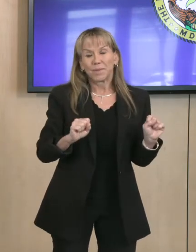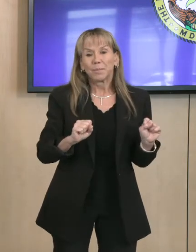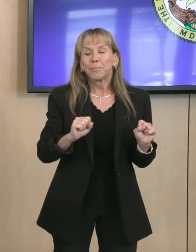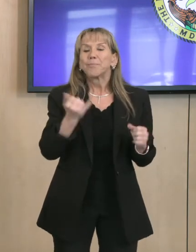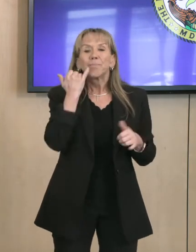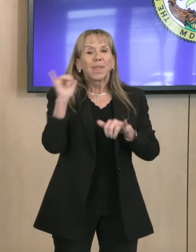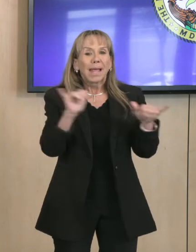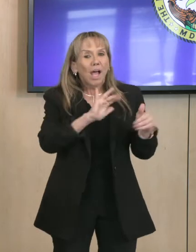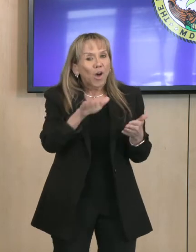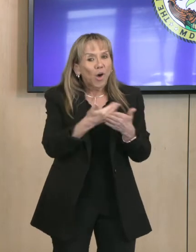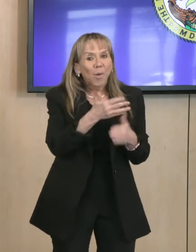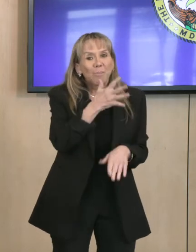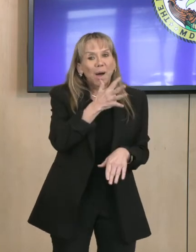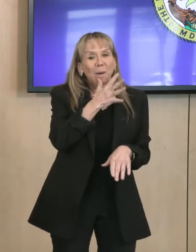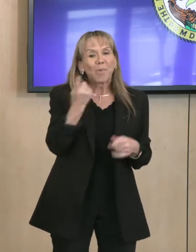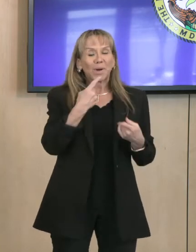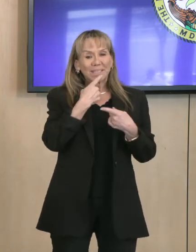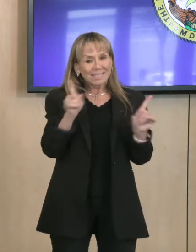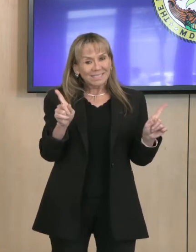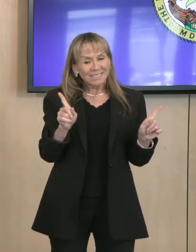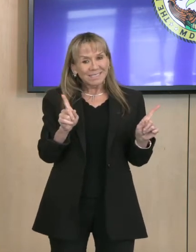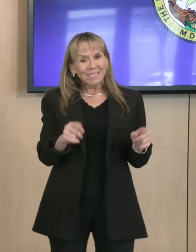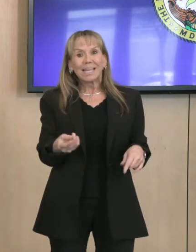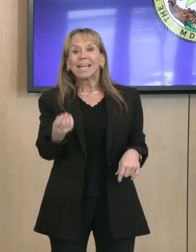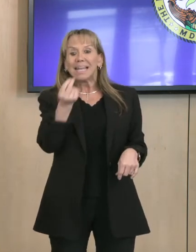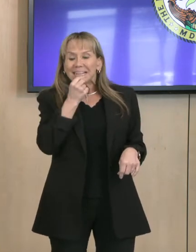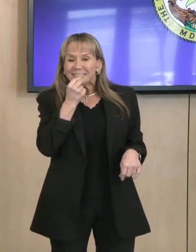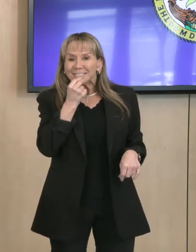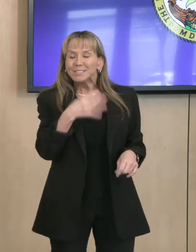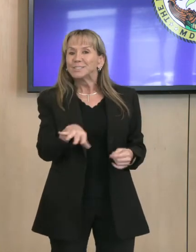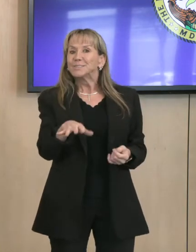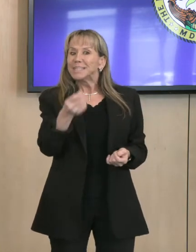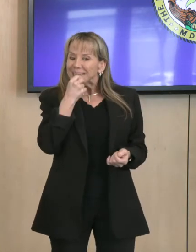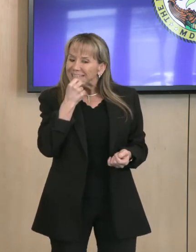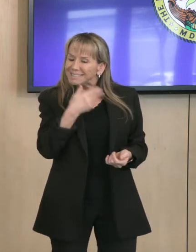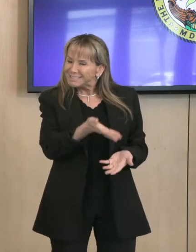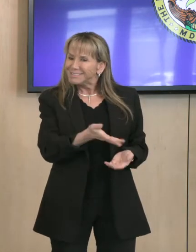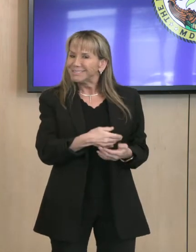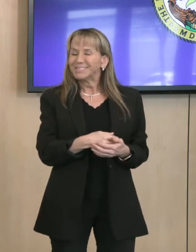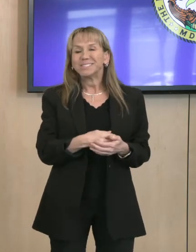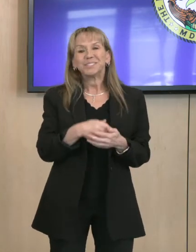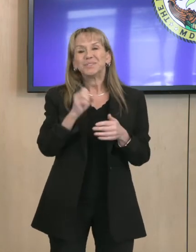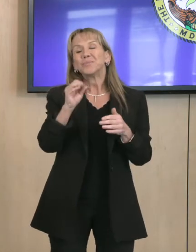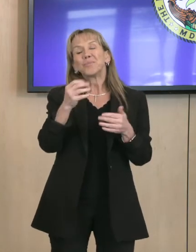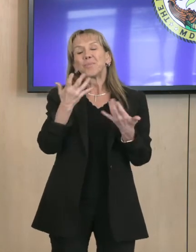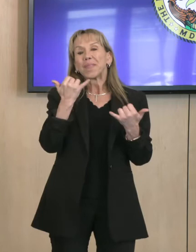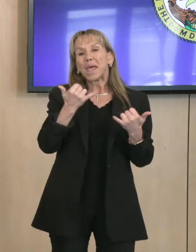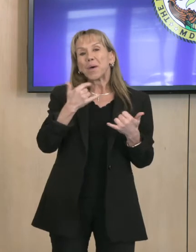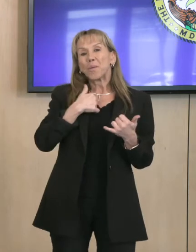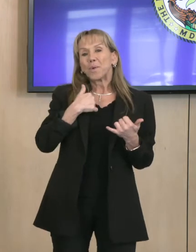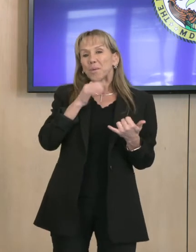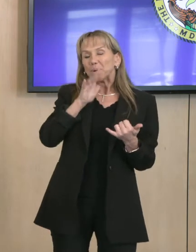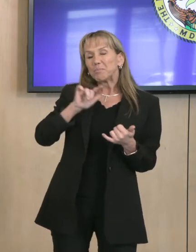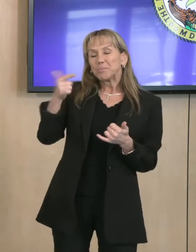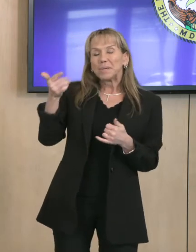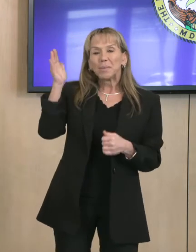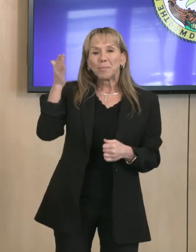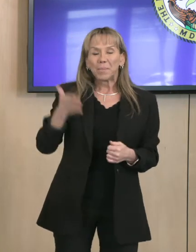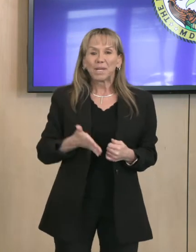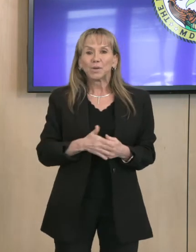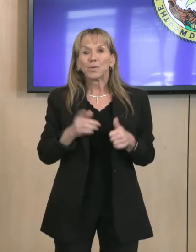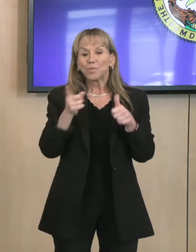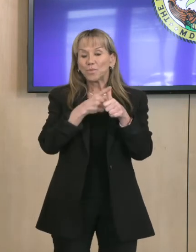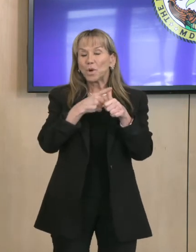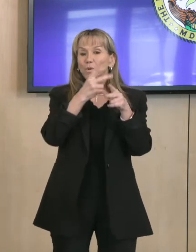all moms say, eat, eat. With that, let's go to our speakers. We'll hear first from